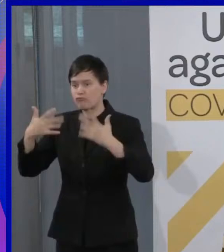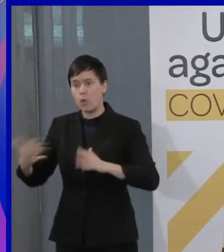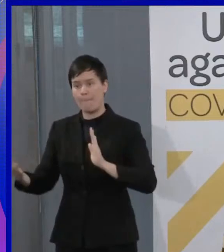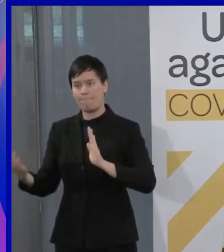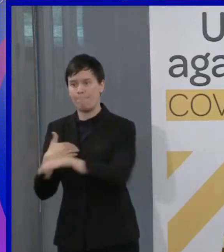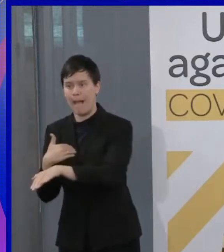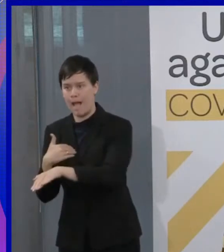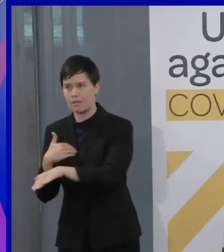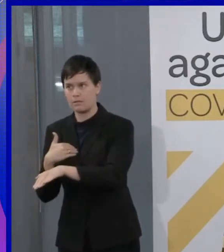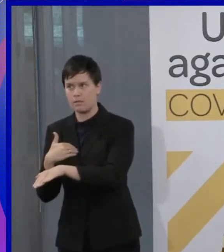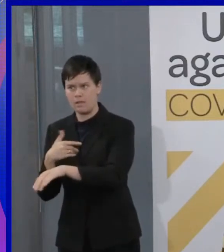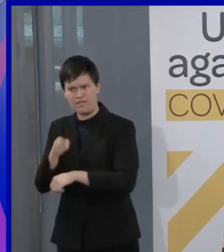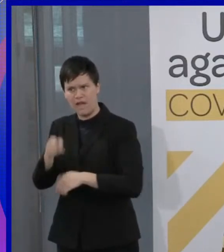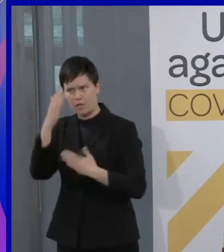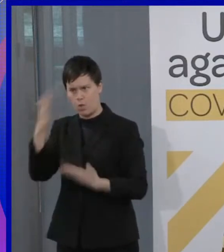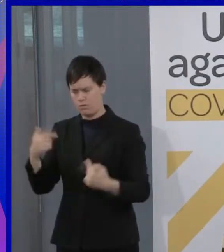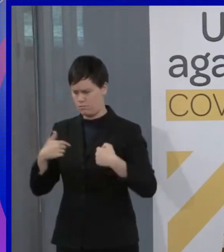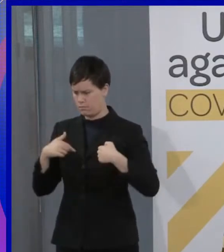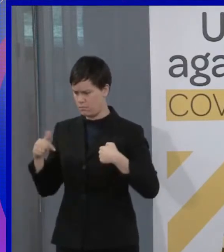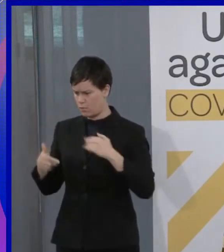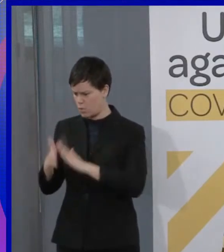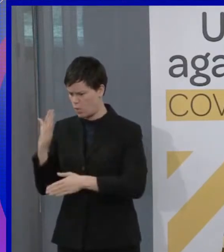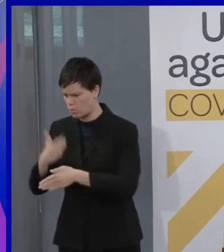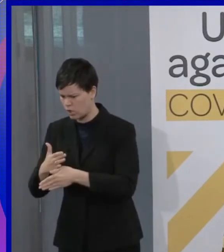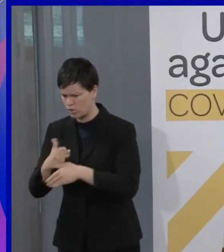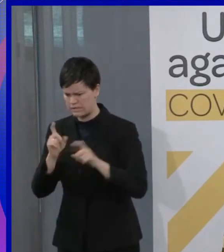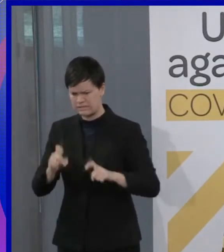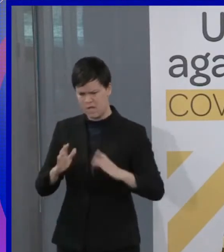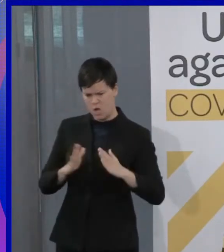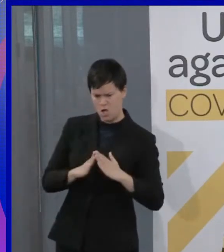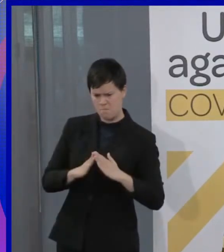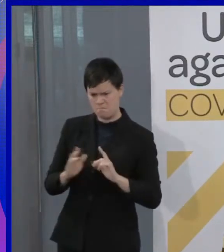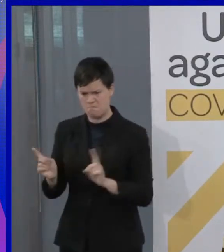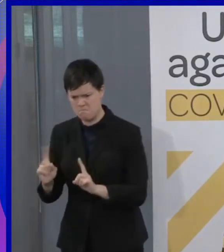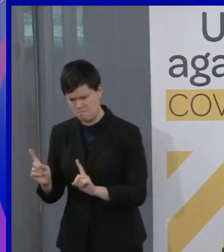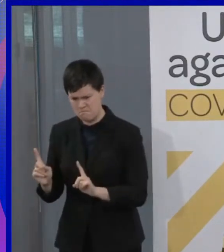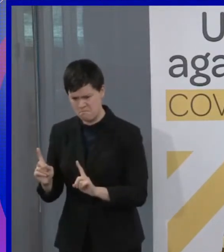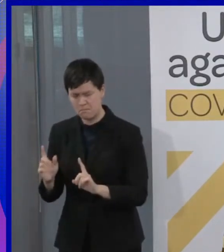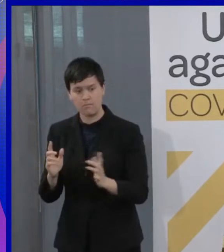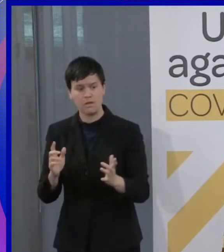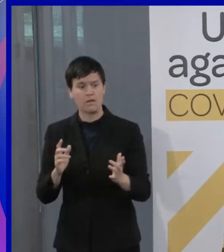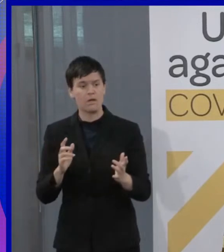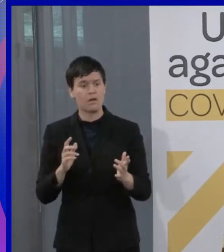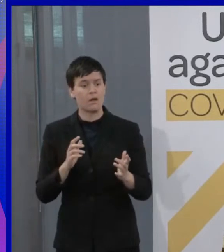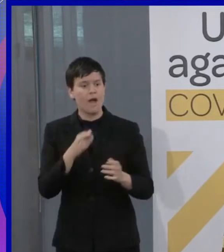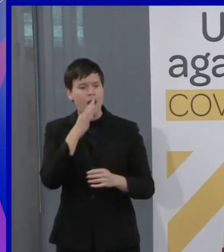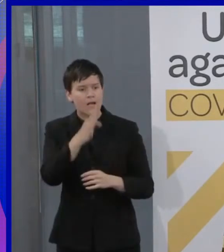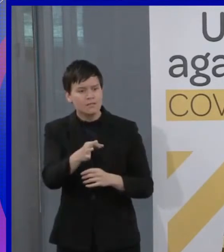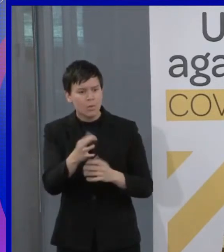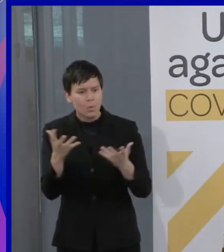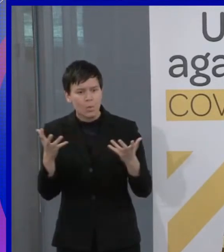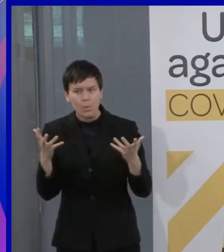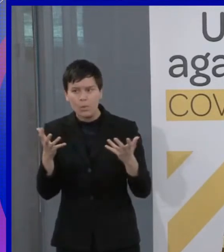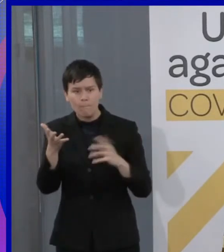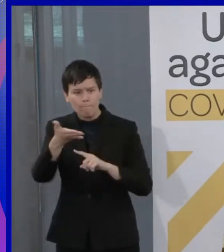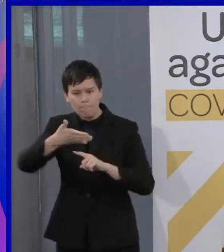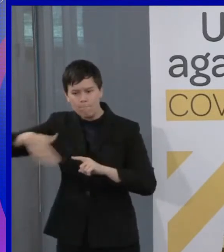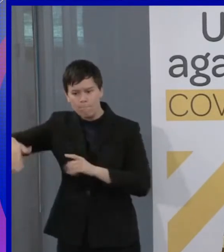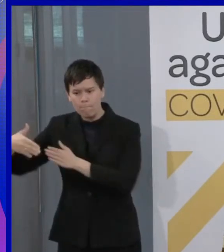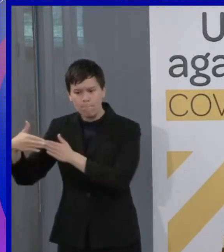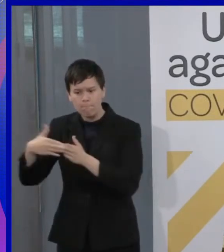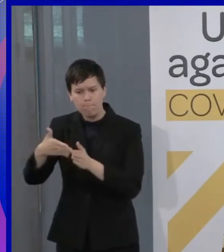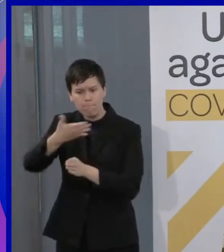advice? I can't say whether they've been receiving conflicting advice. Can I just check, is this at one port in particular? Is it Ports of Auckland? Particularly at the Port